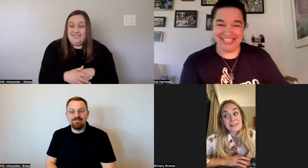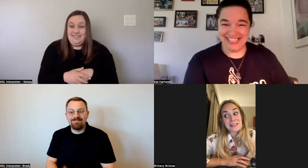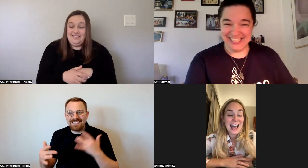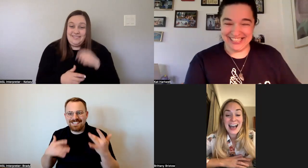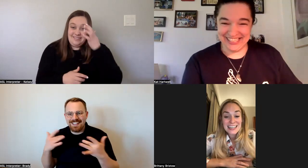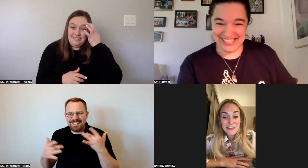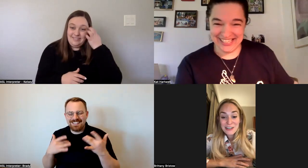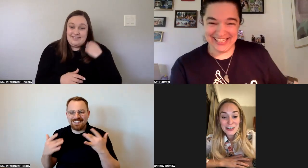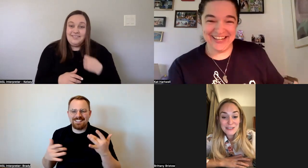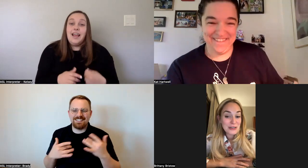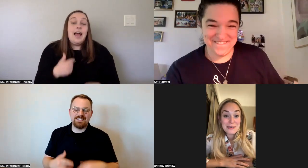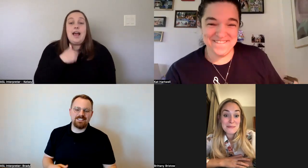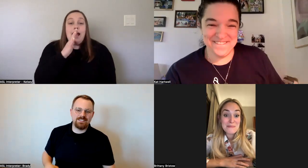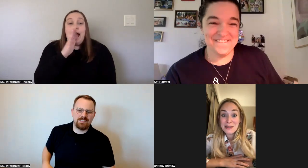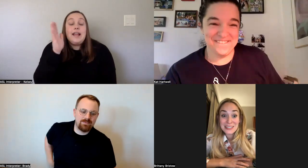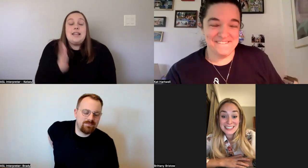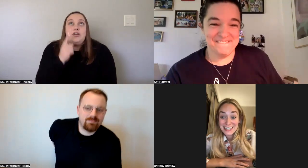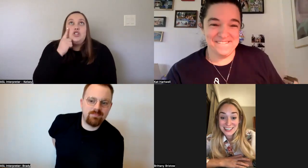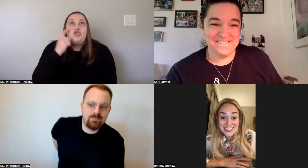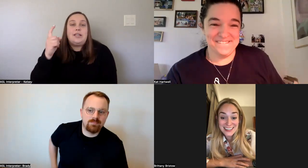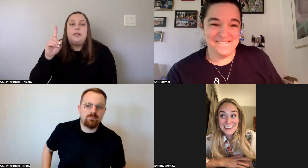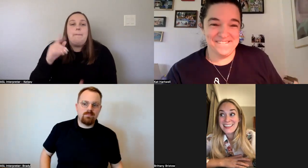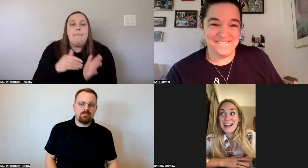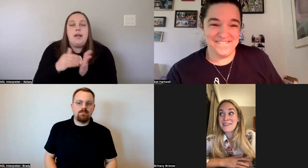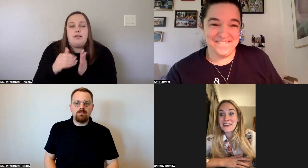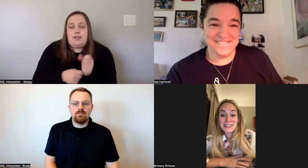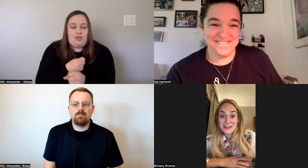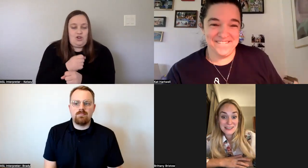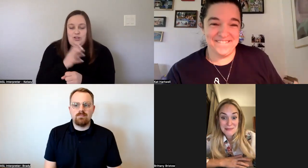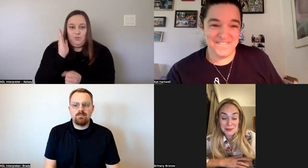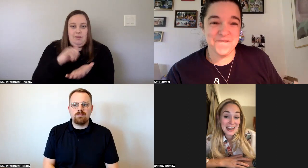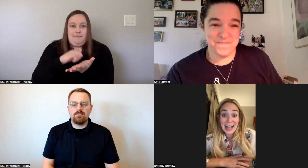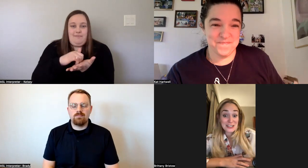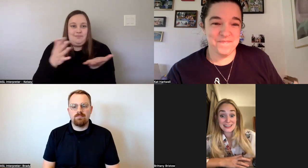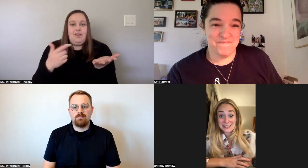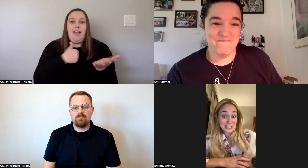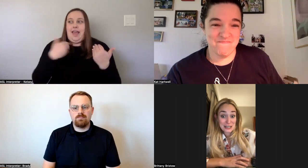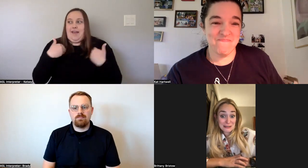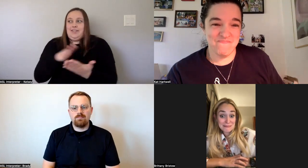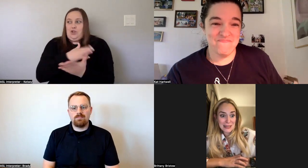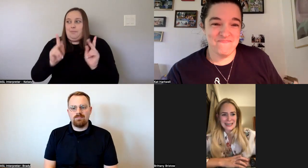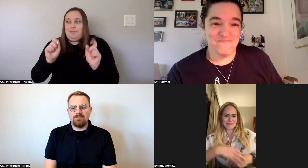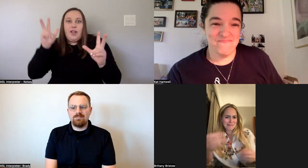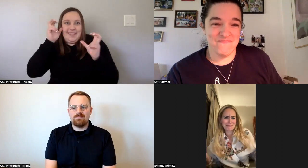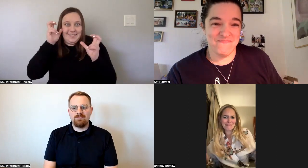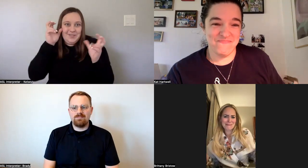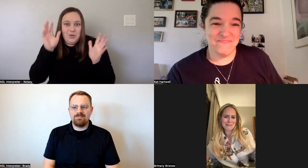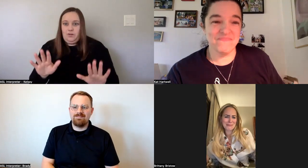Exciting. I never could have dreamed in a million years that I would have a song that people could actually listen to. Like,